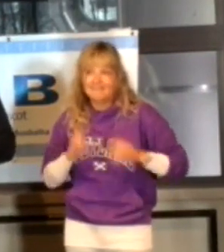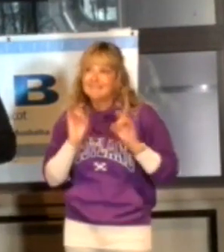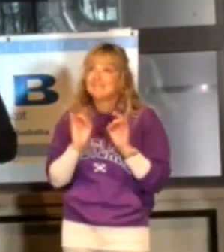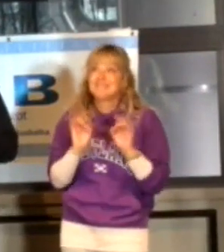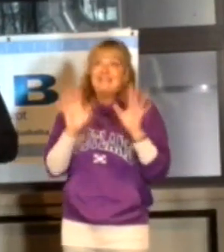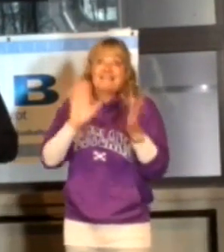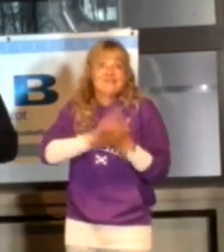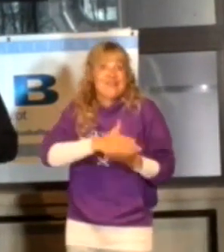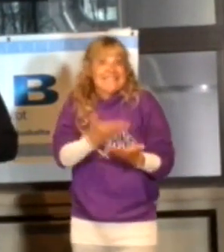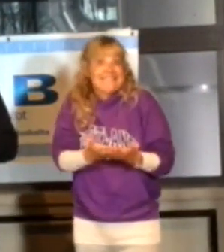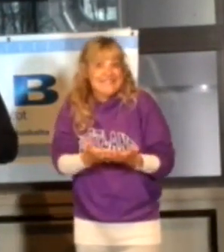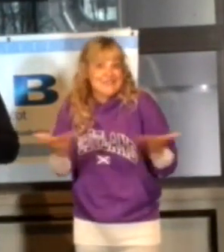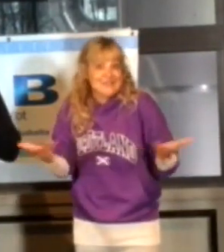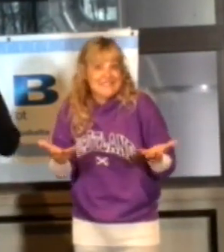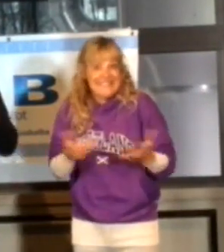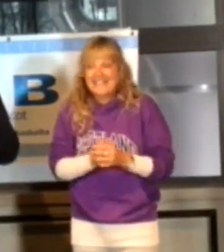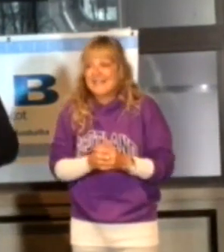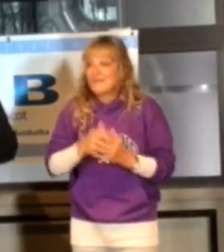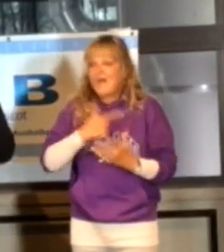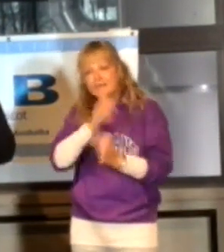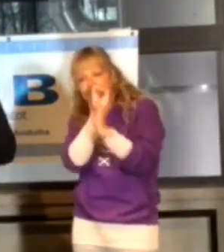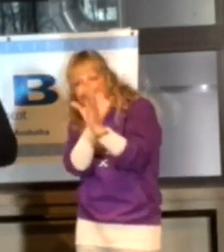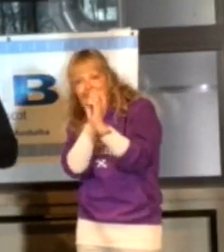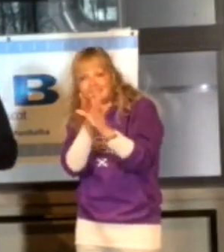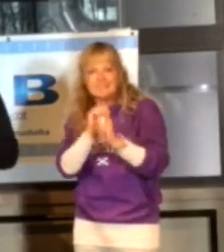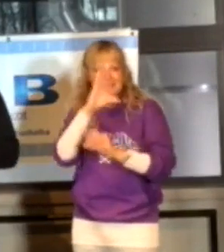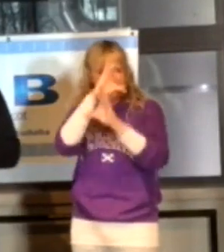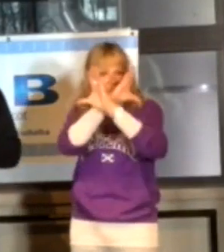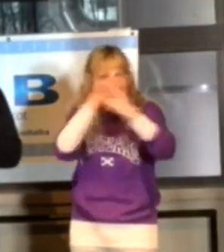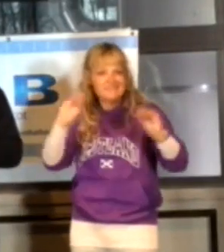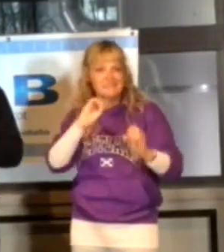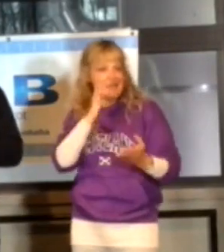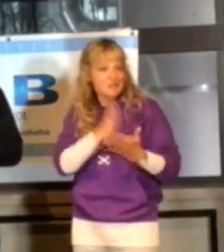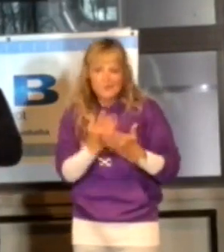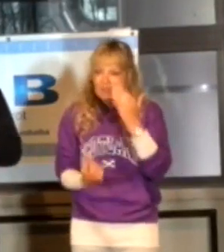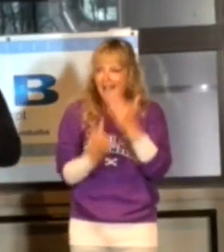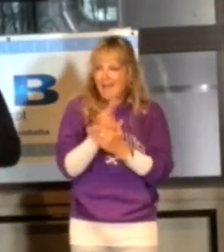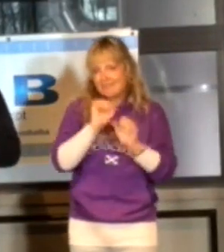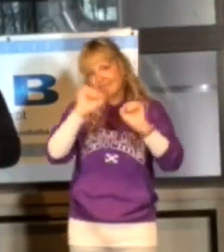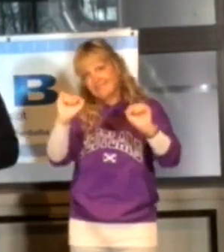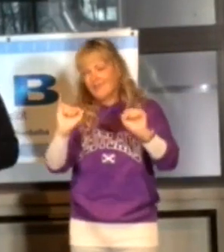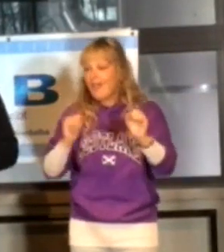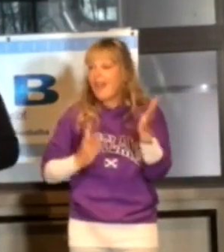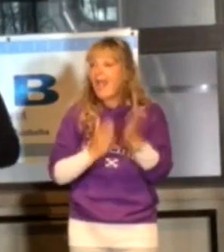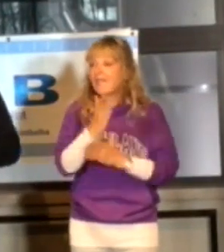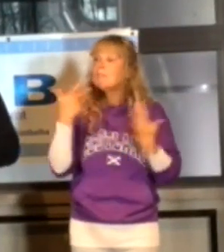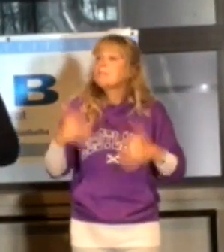miraculous task in communicating everything that we have been saying today. She